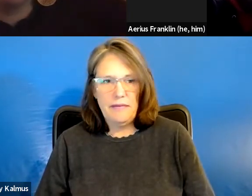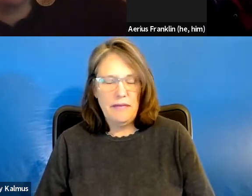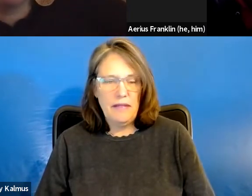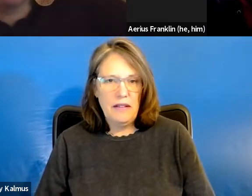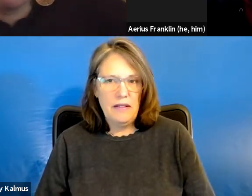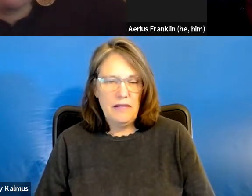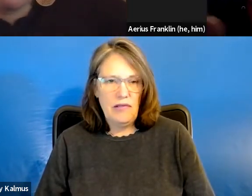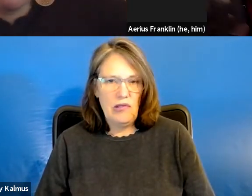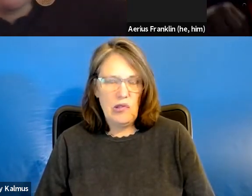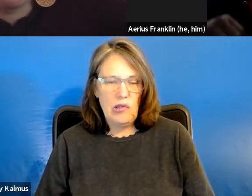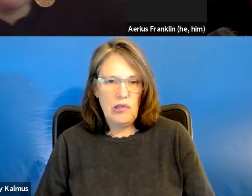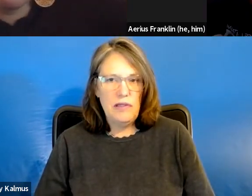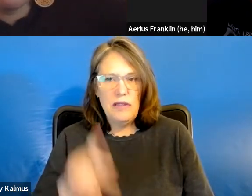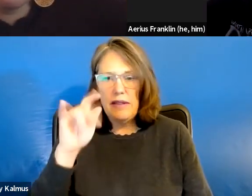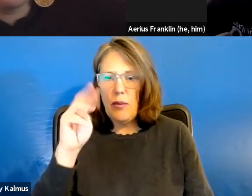next category.